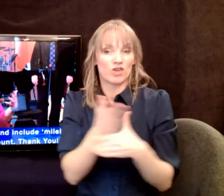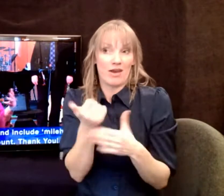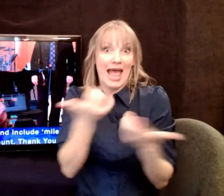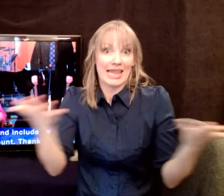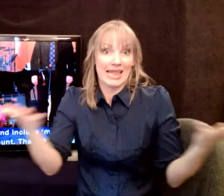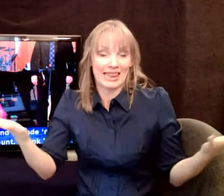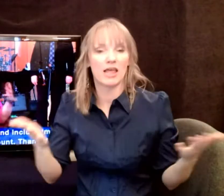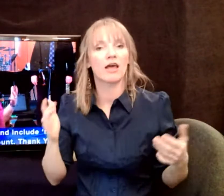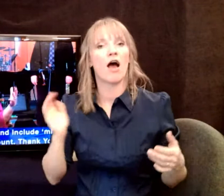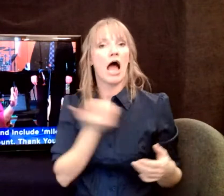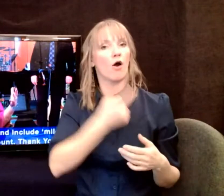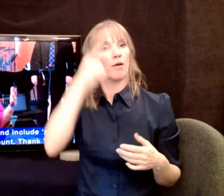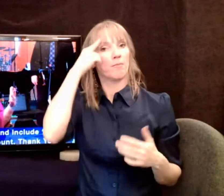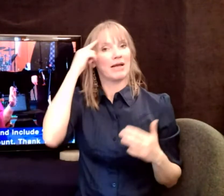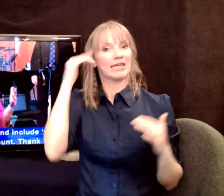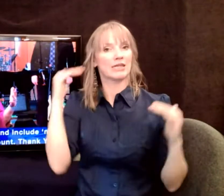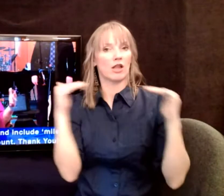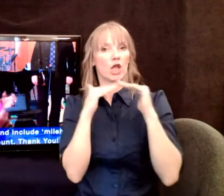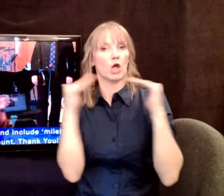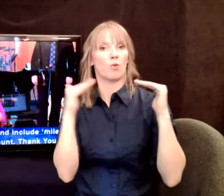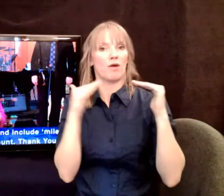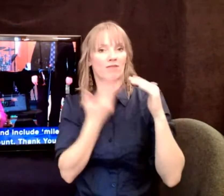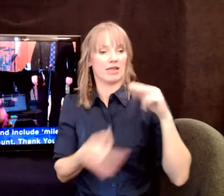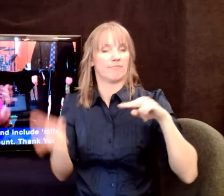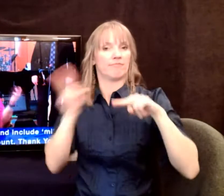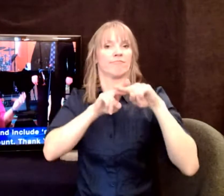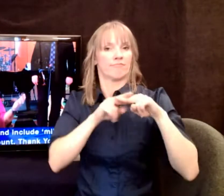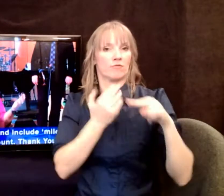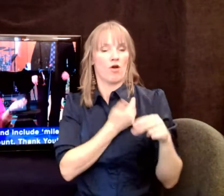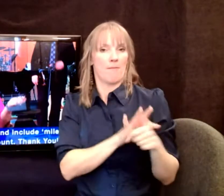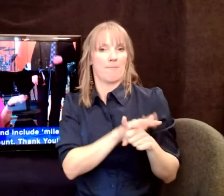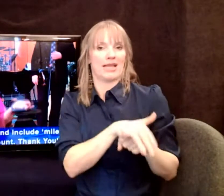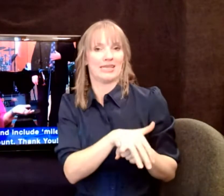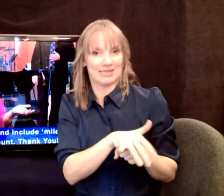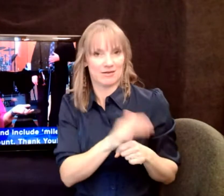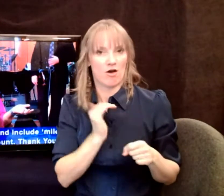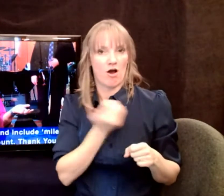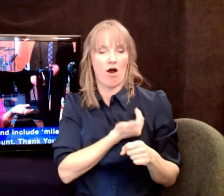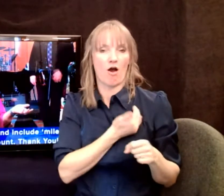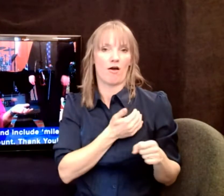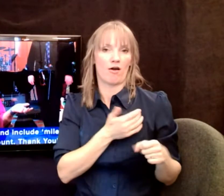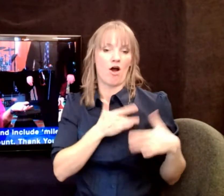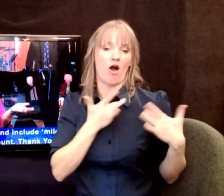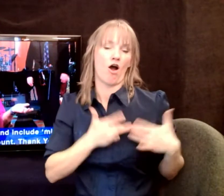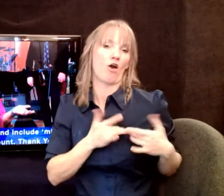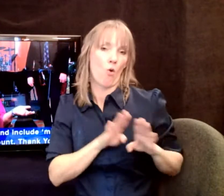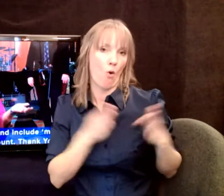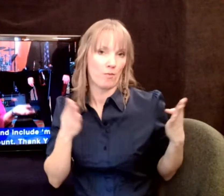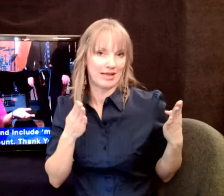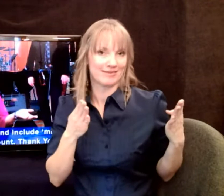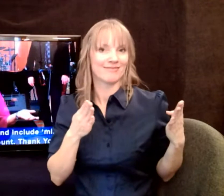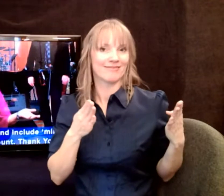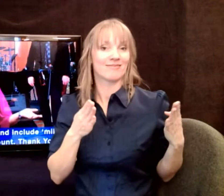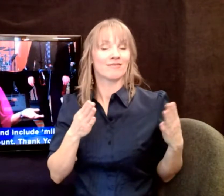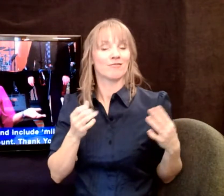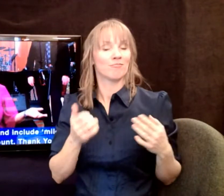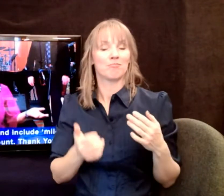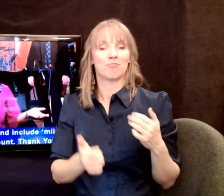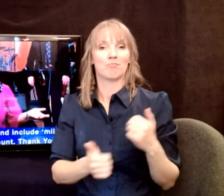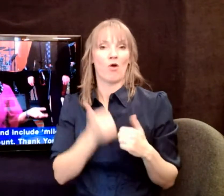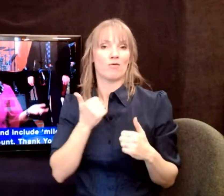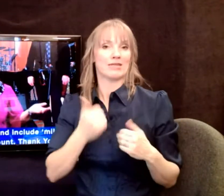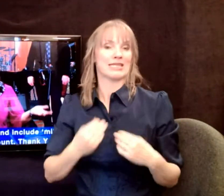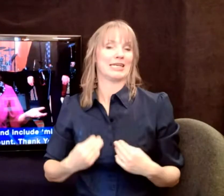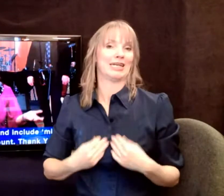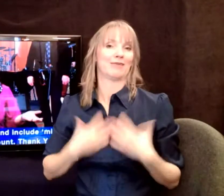mental equivalent of abundance and our abundant nature, and it opens our heart. And so, it's one of the most inspirational things to do. So, whatever it is that